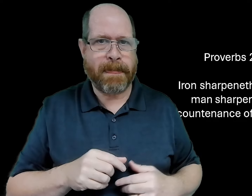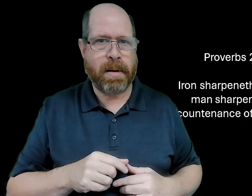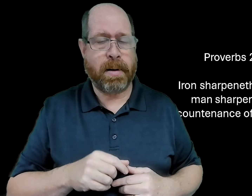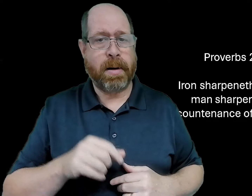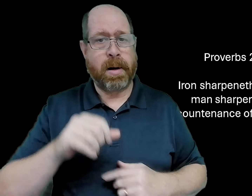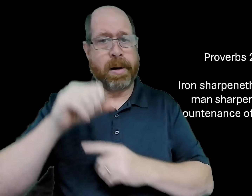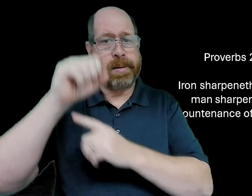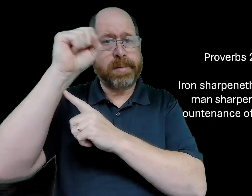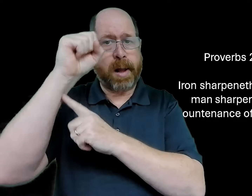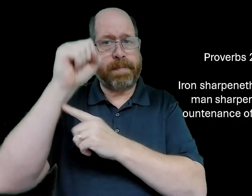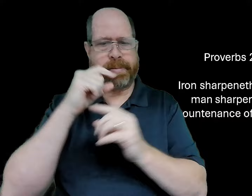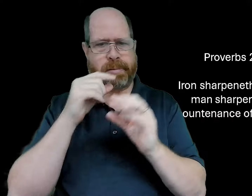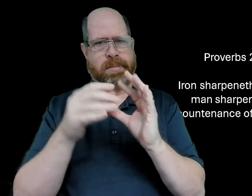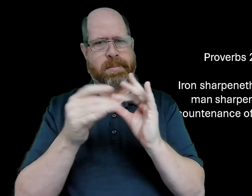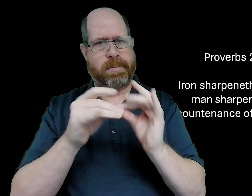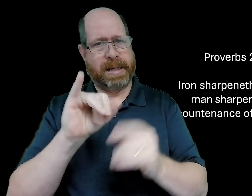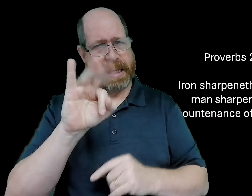This is a kind of wisdom, like Solomon.